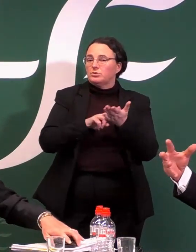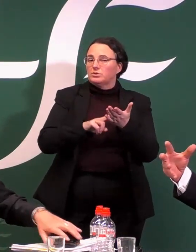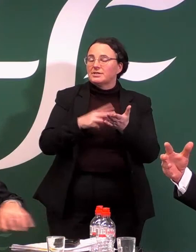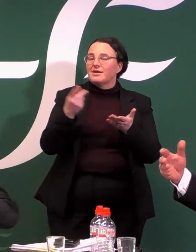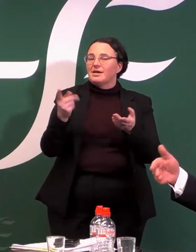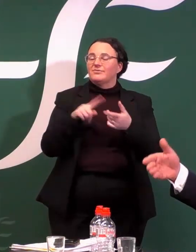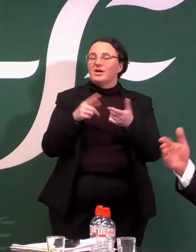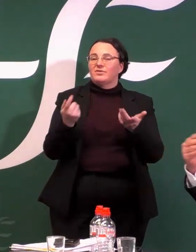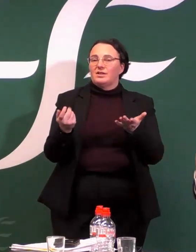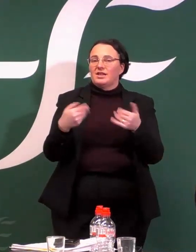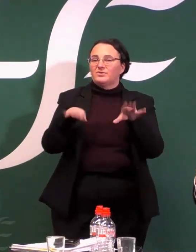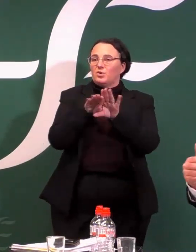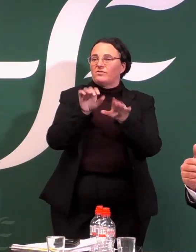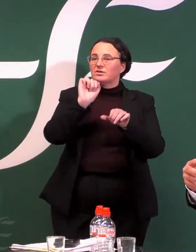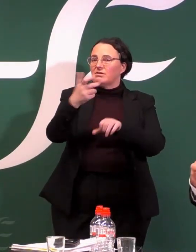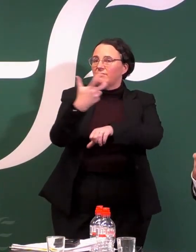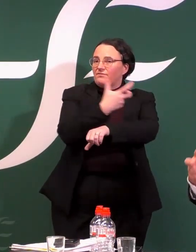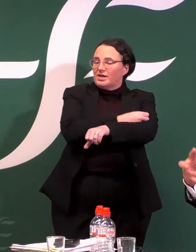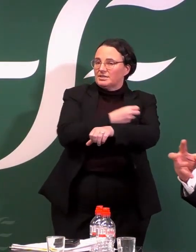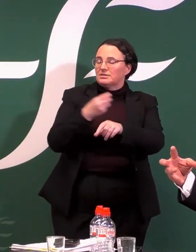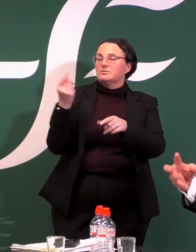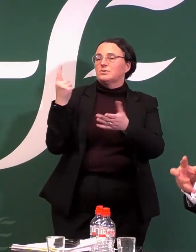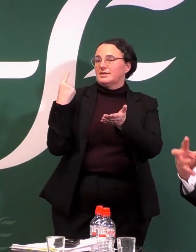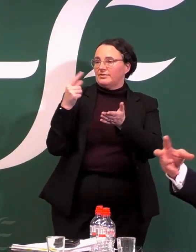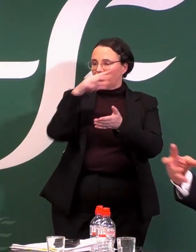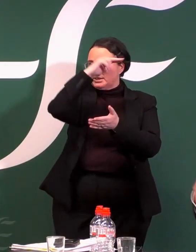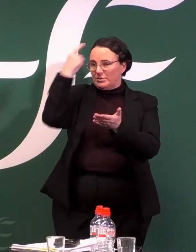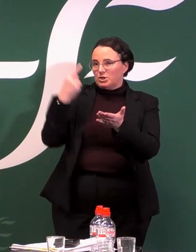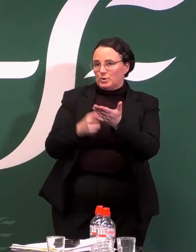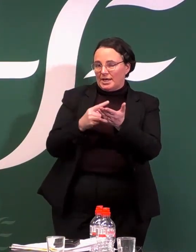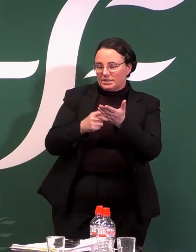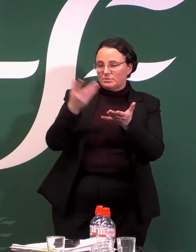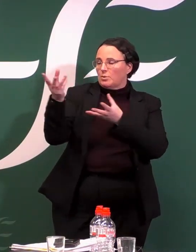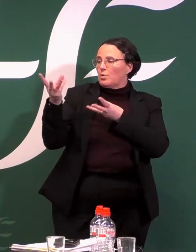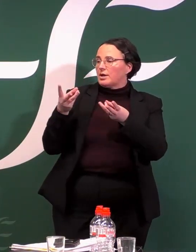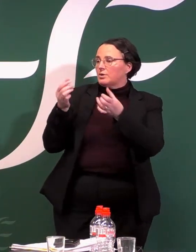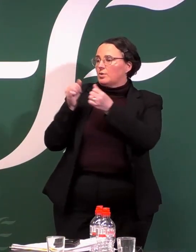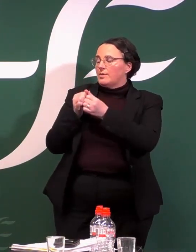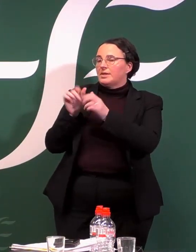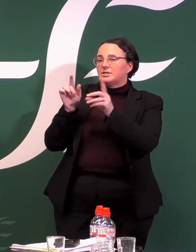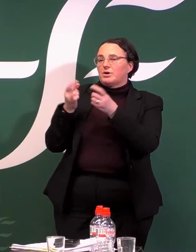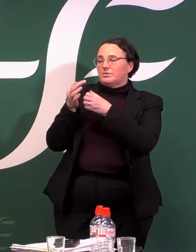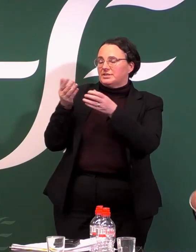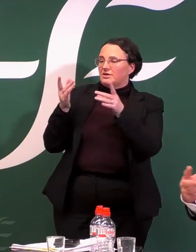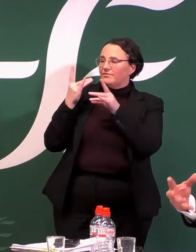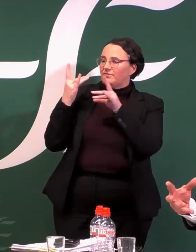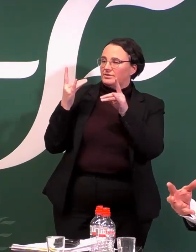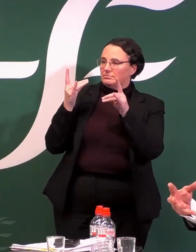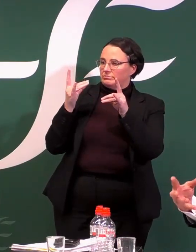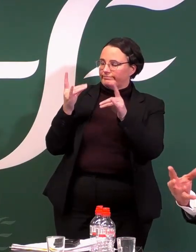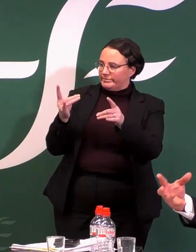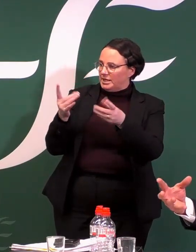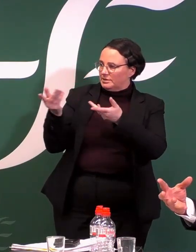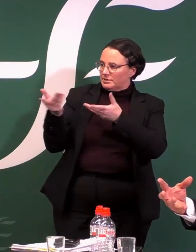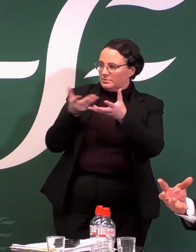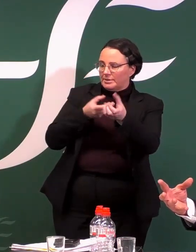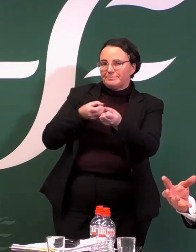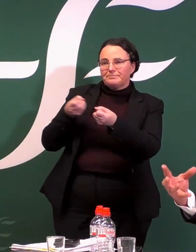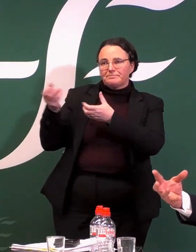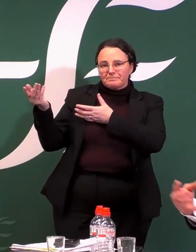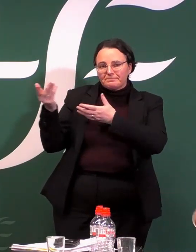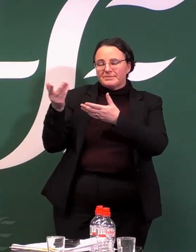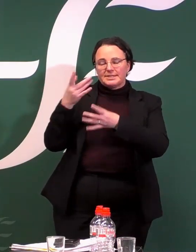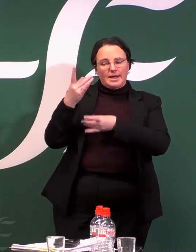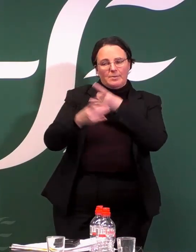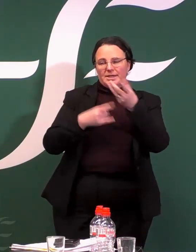have surplus vaccines, like we did with Uganda, we look at repatriation, working with the Department of Health where that might be needed. That's not a factor at the moment, given the scale